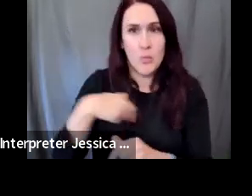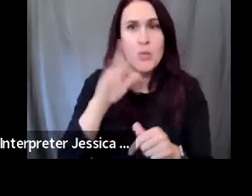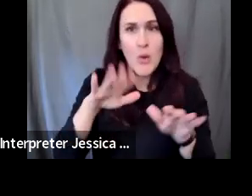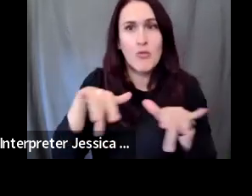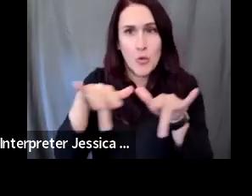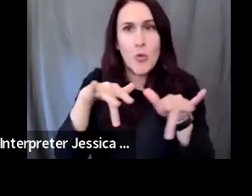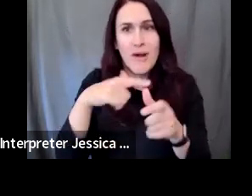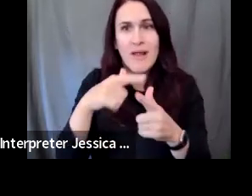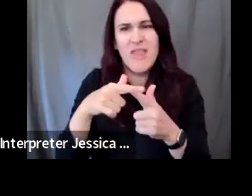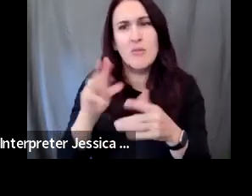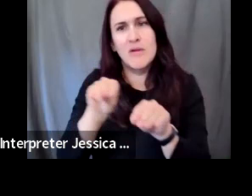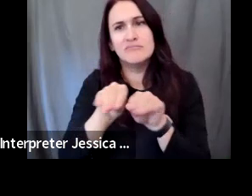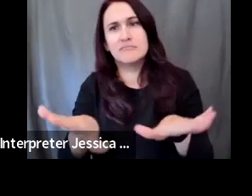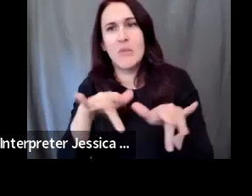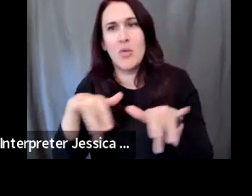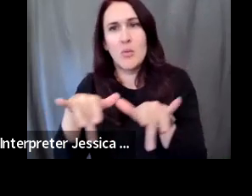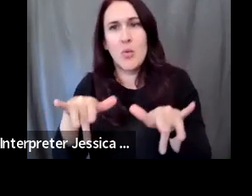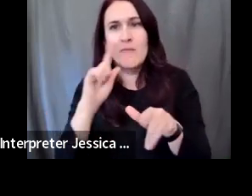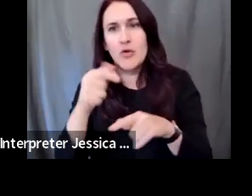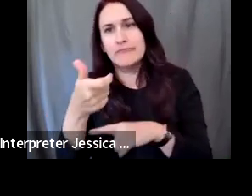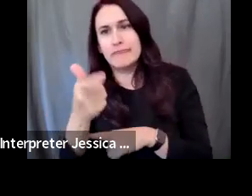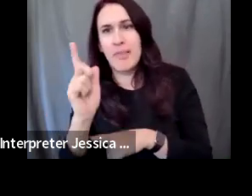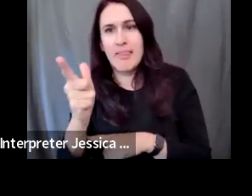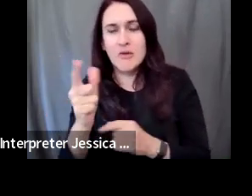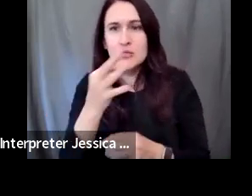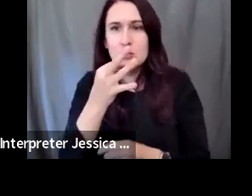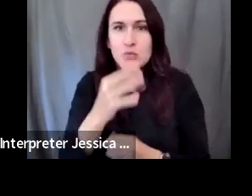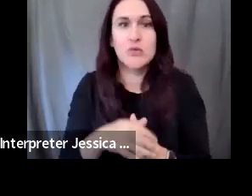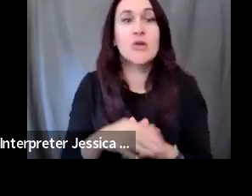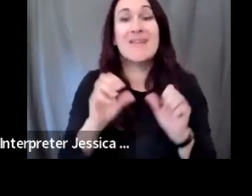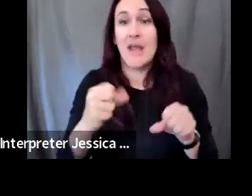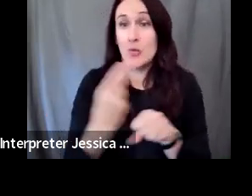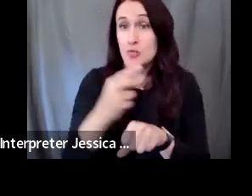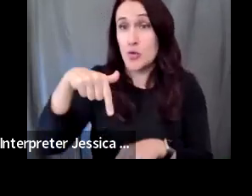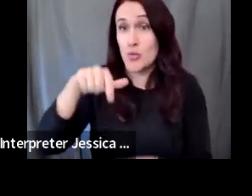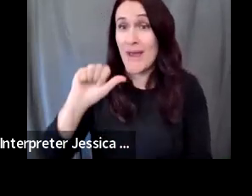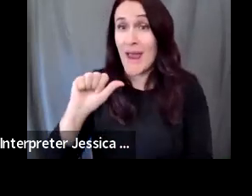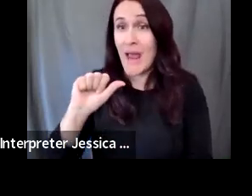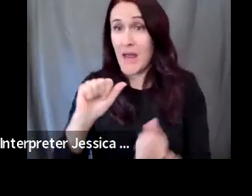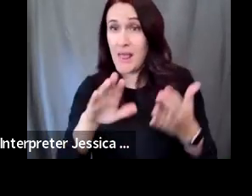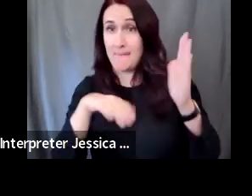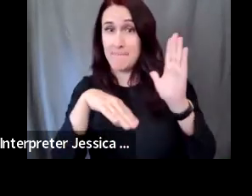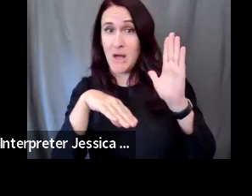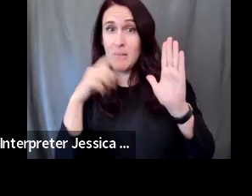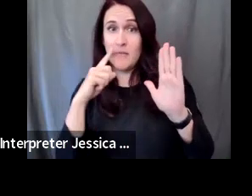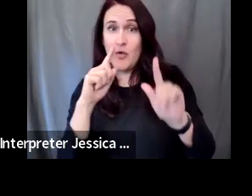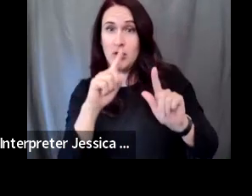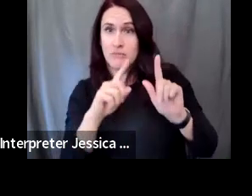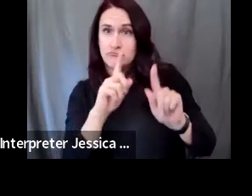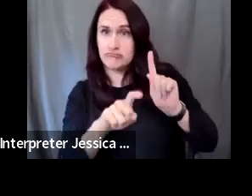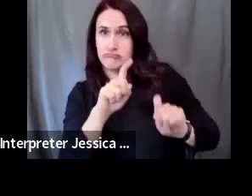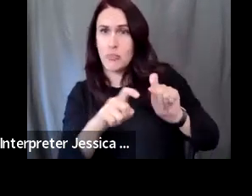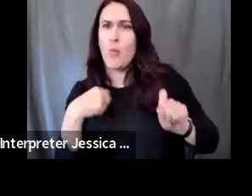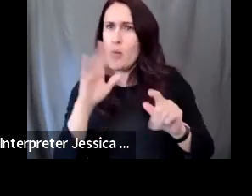make the recording available soon. Please use the Q&A feature at the bottom of your screen for questions. We will have time for questions